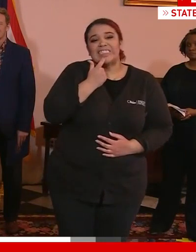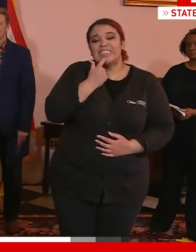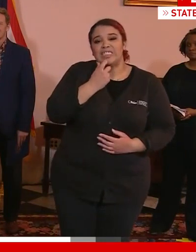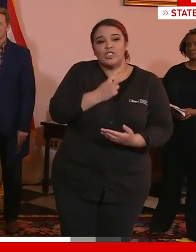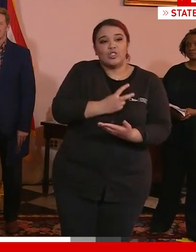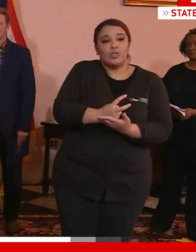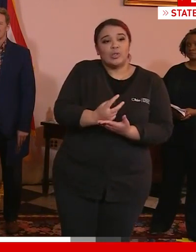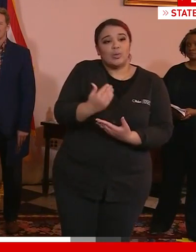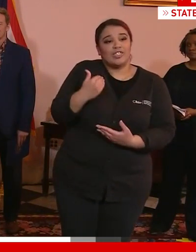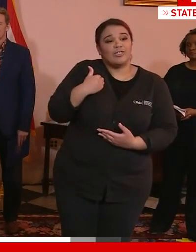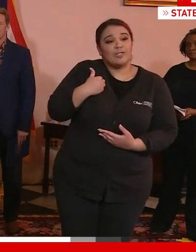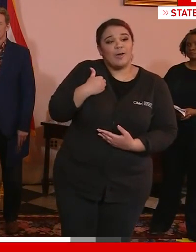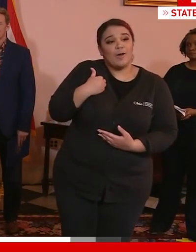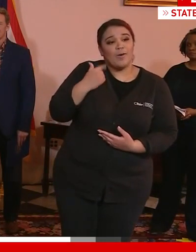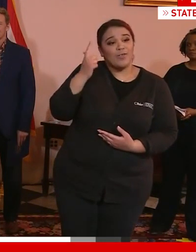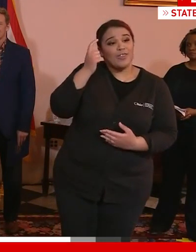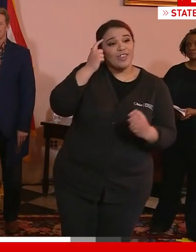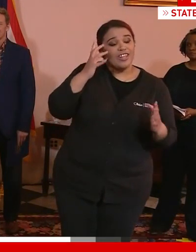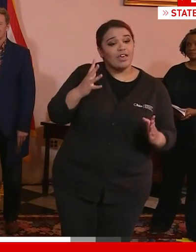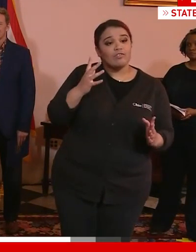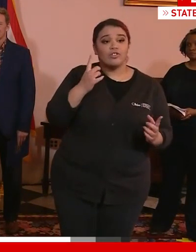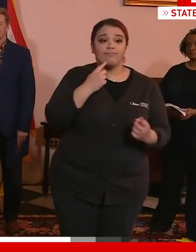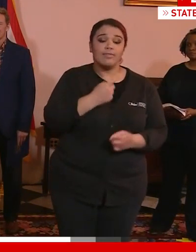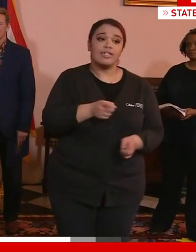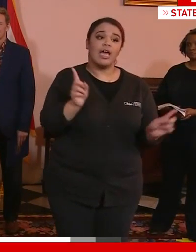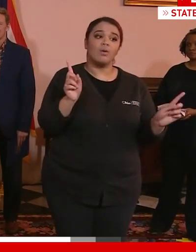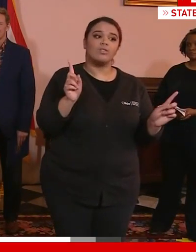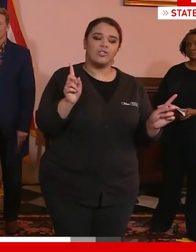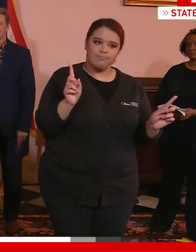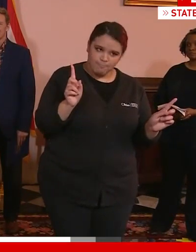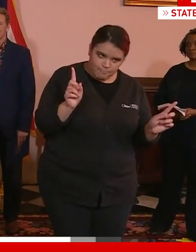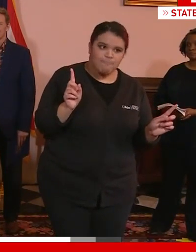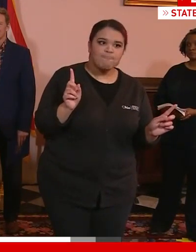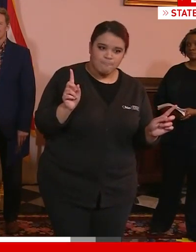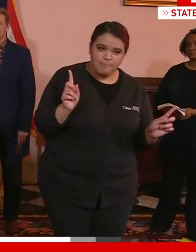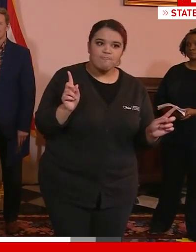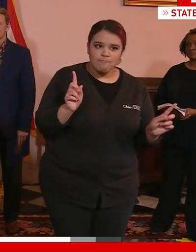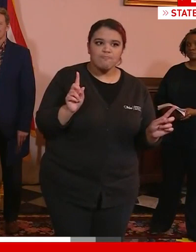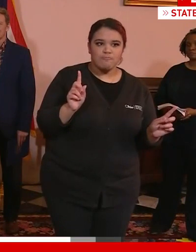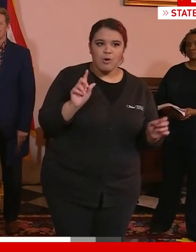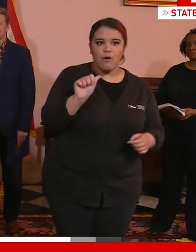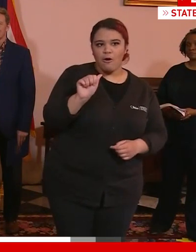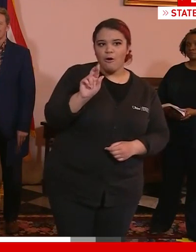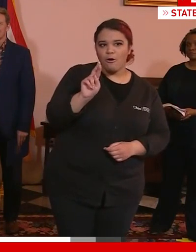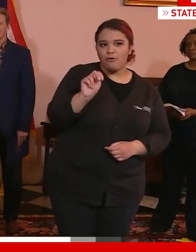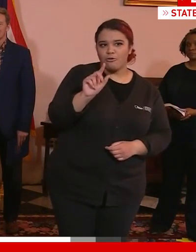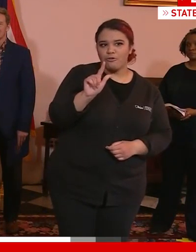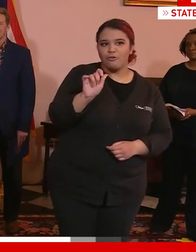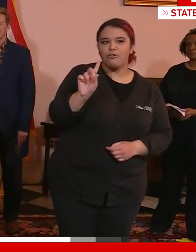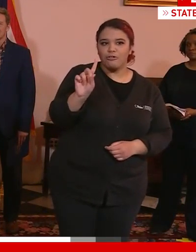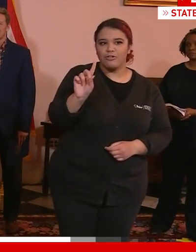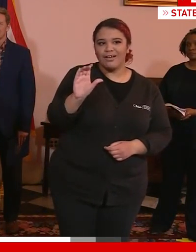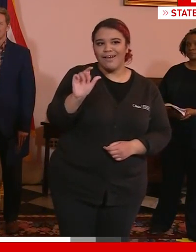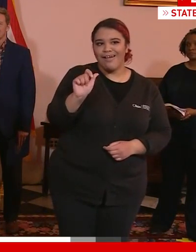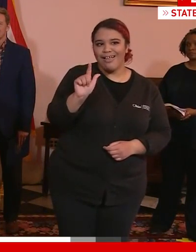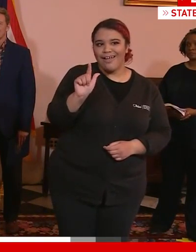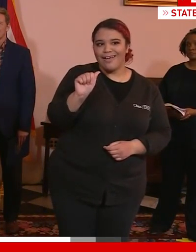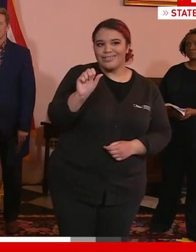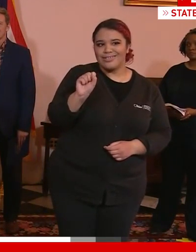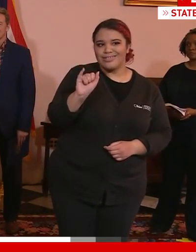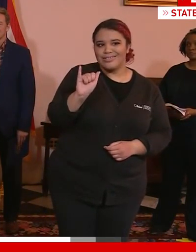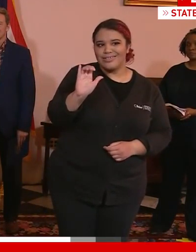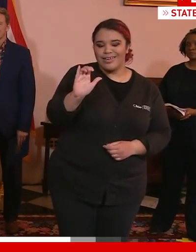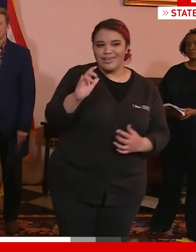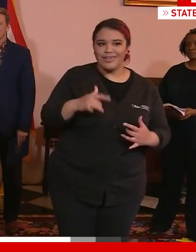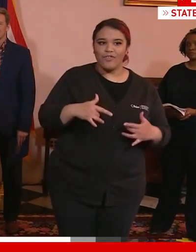the Arnold, and I can remember thinking that A, it was the right thing to do, but B, it was such a dramatic measure, and I thought maybe that